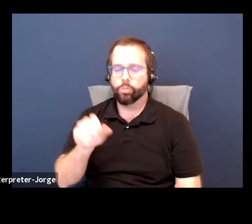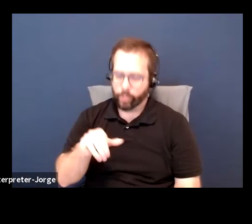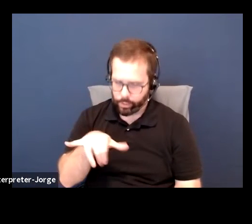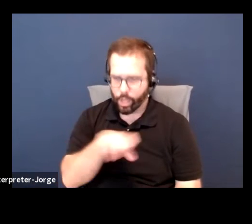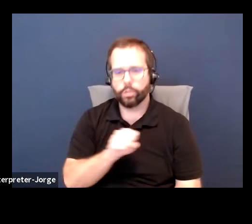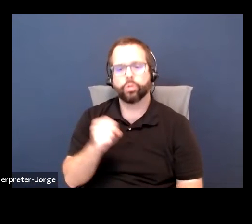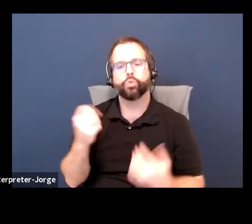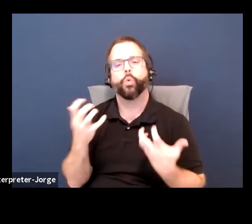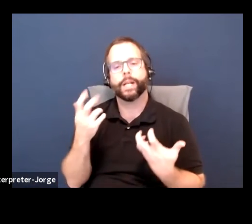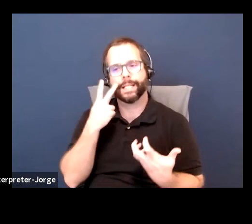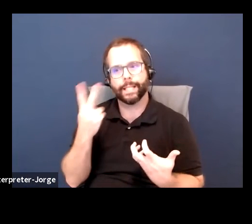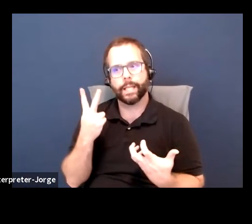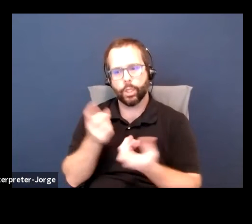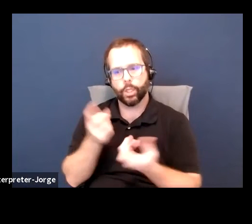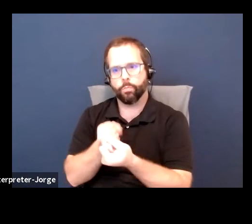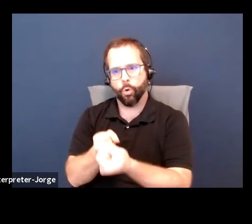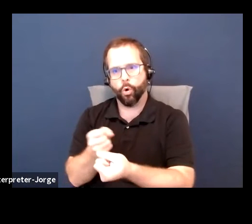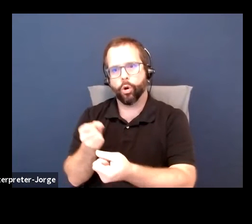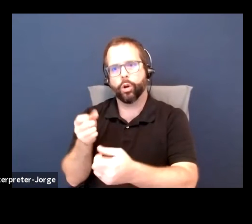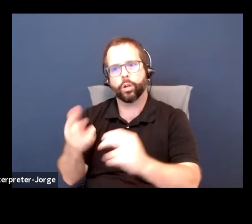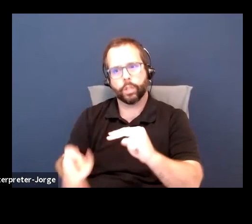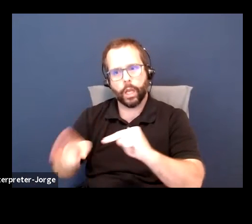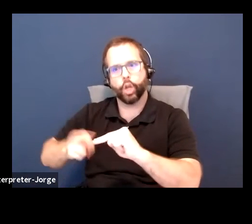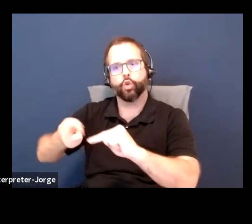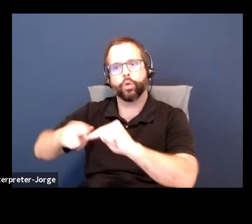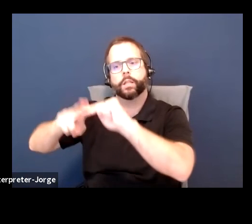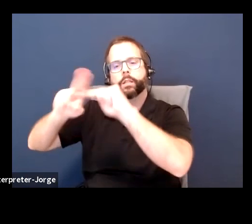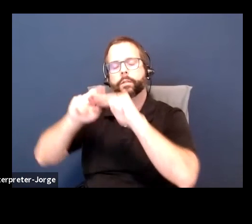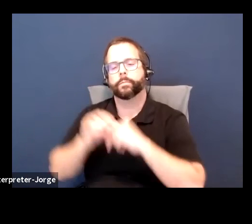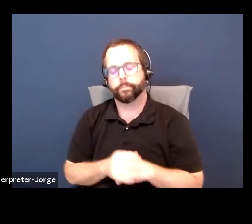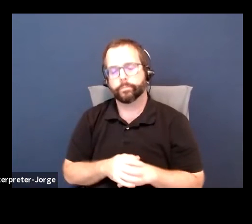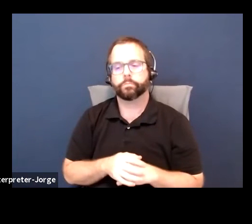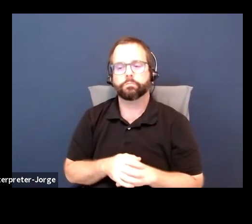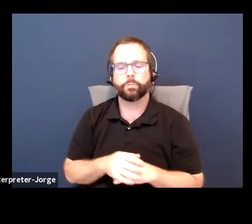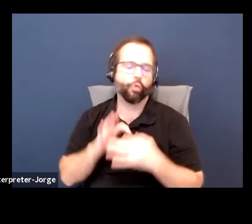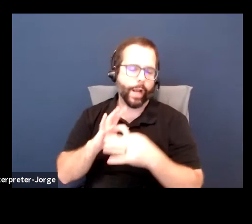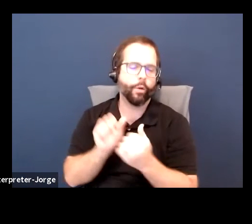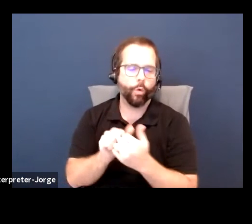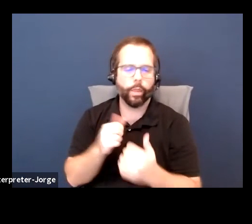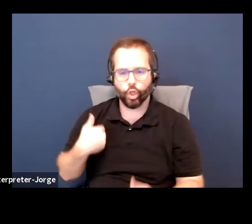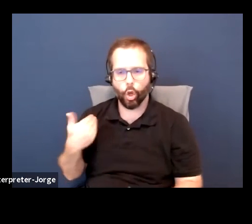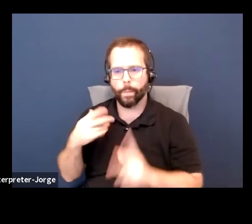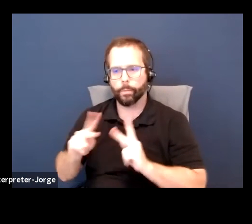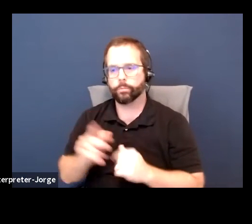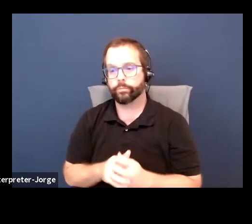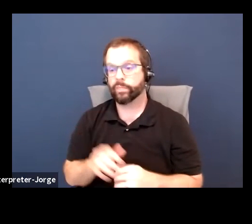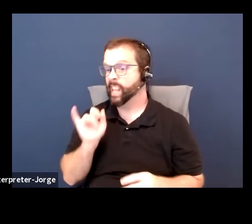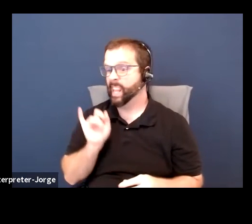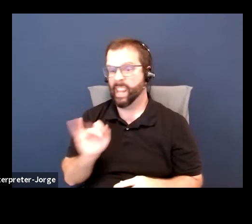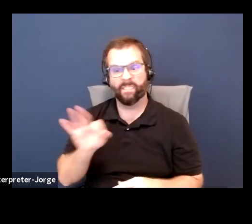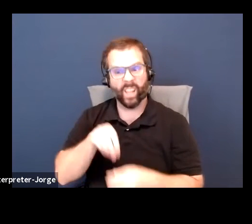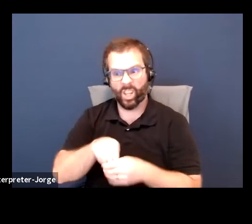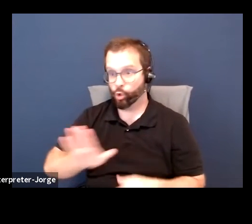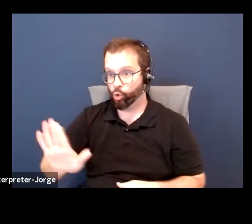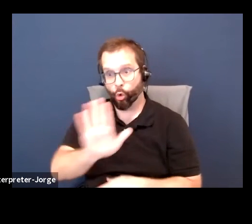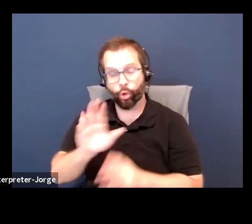increased supports around those issues. So if they're not in your